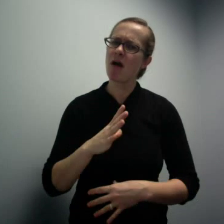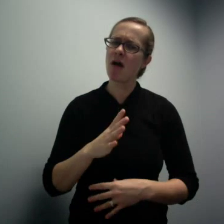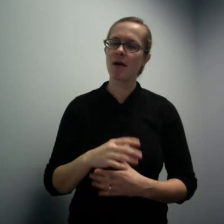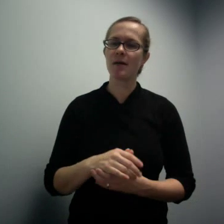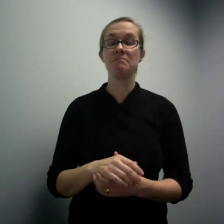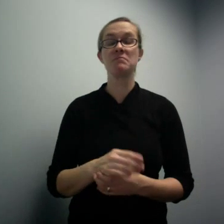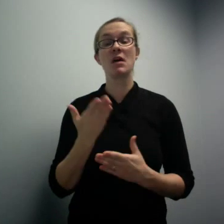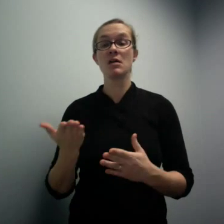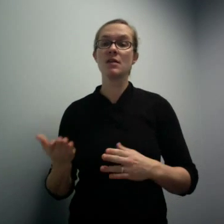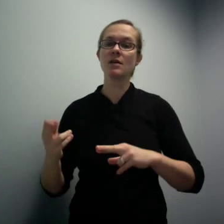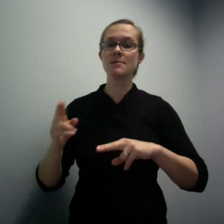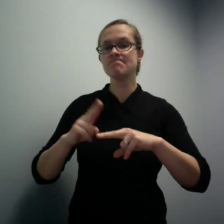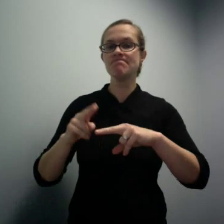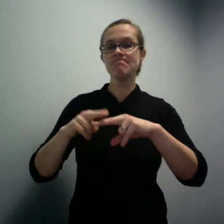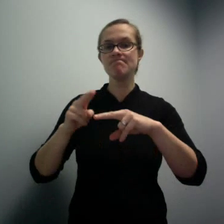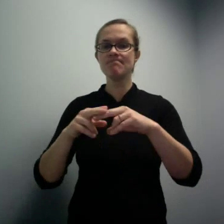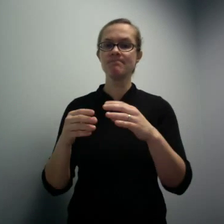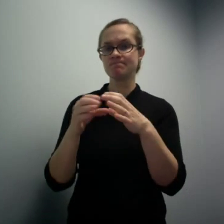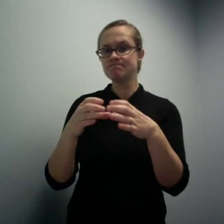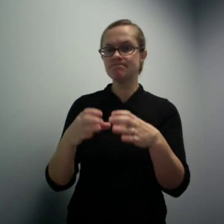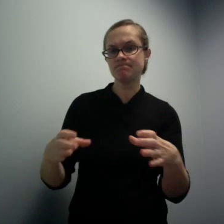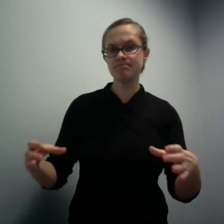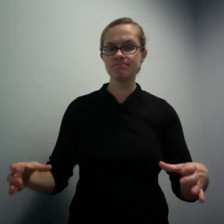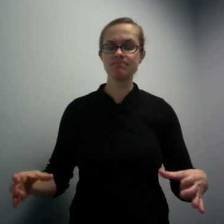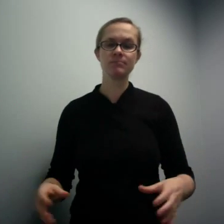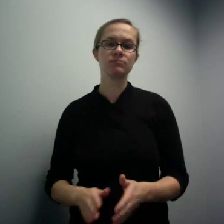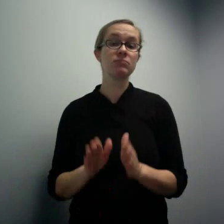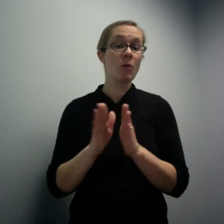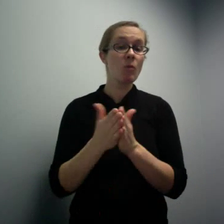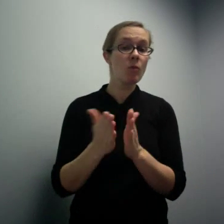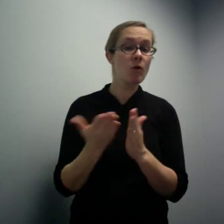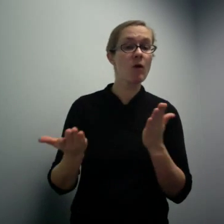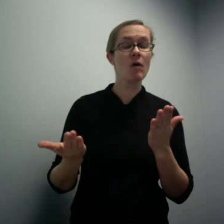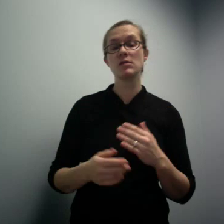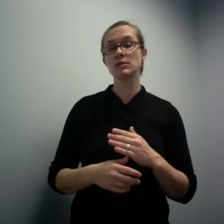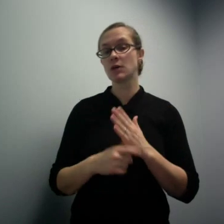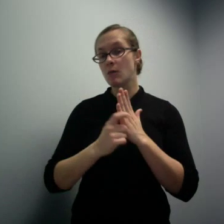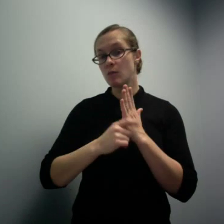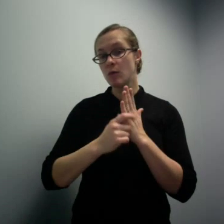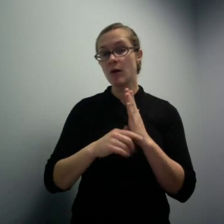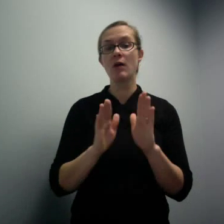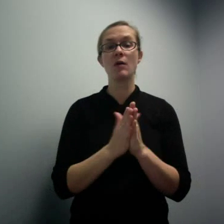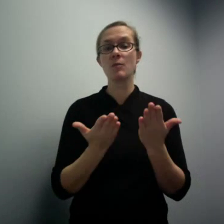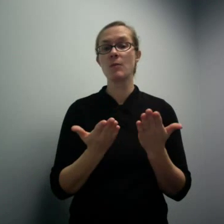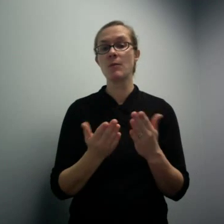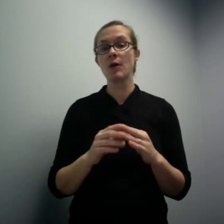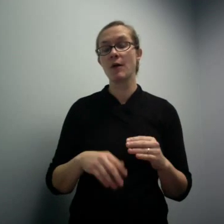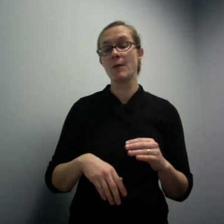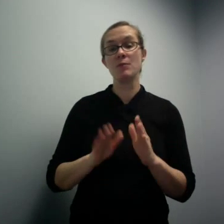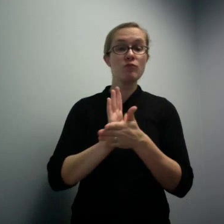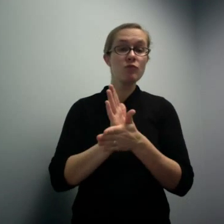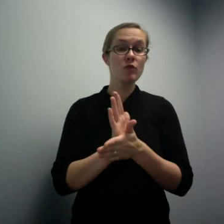digitize. You can take paperwork, books, movies, and you can make it disappear. It's magic. Finally,